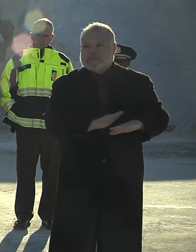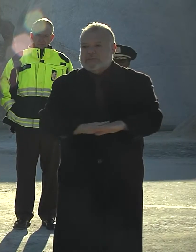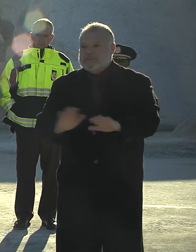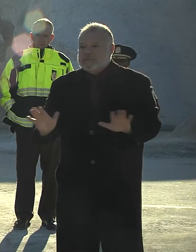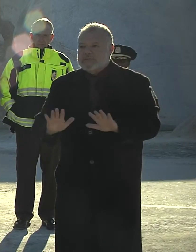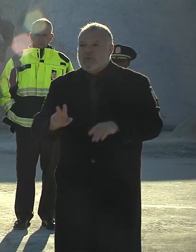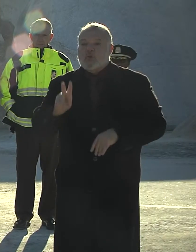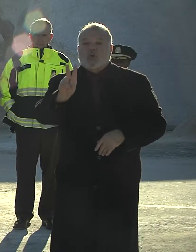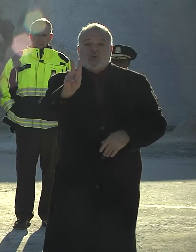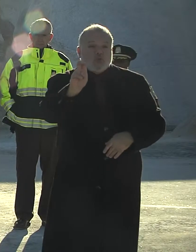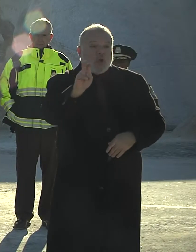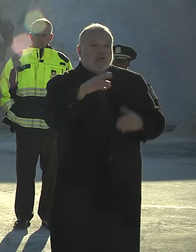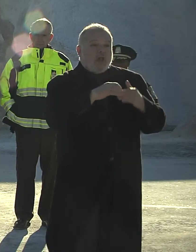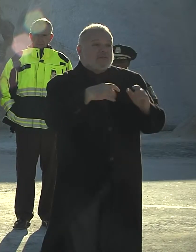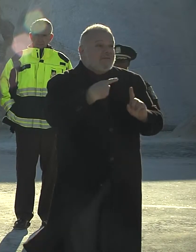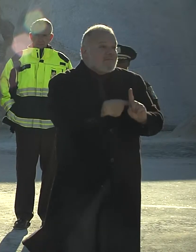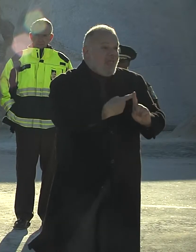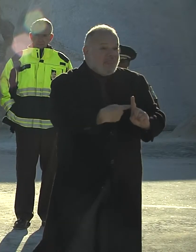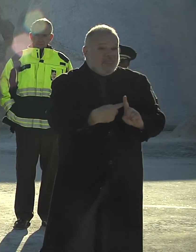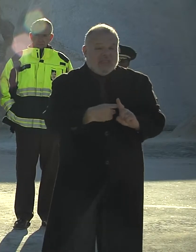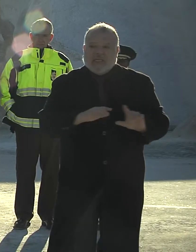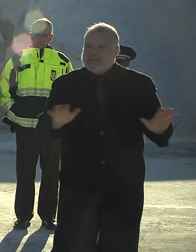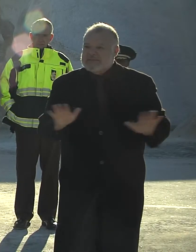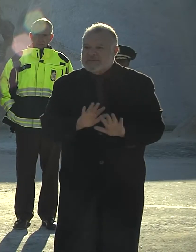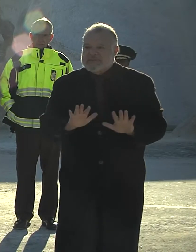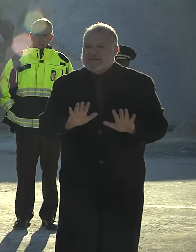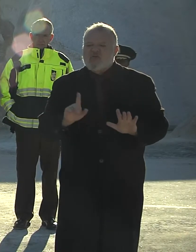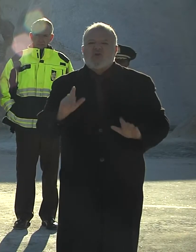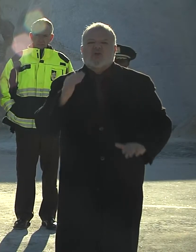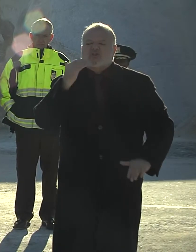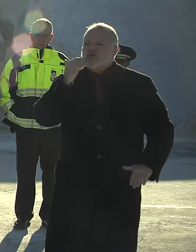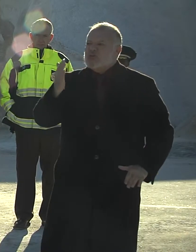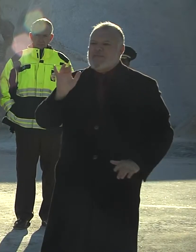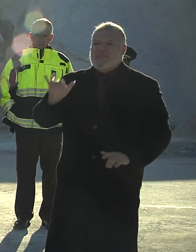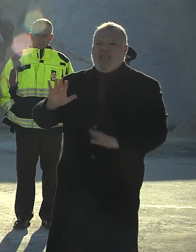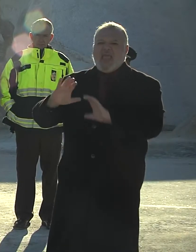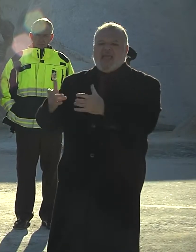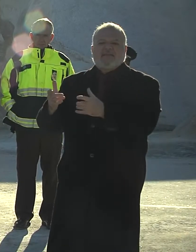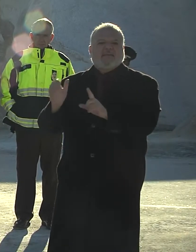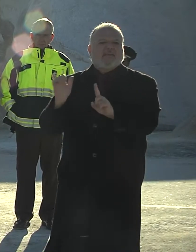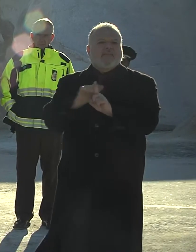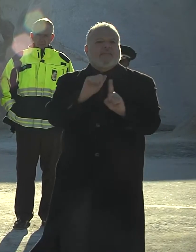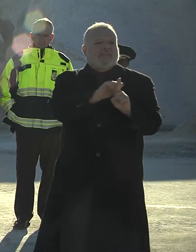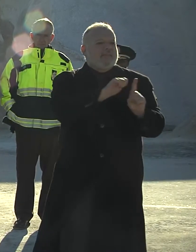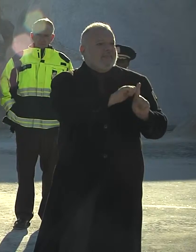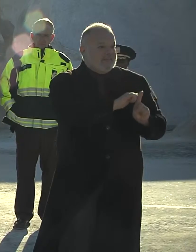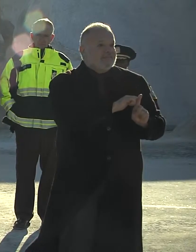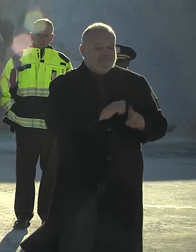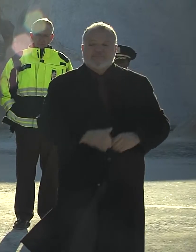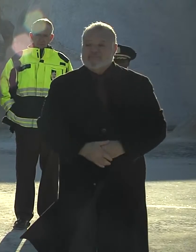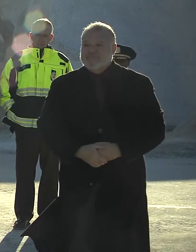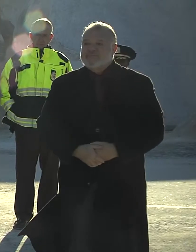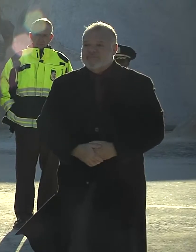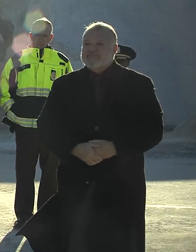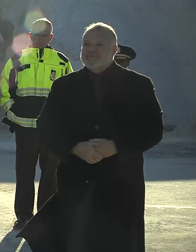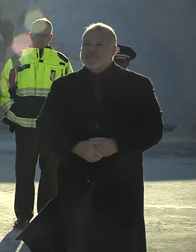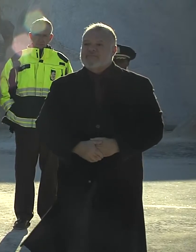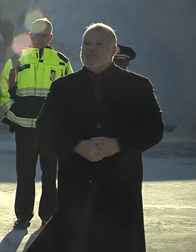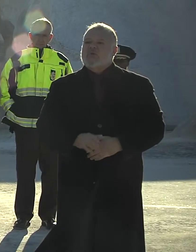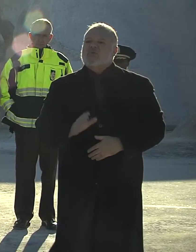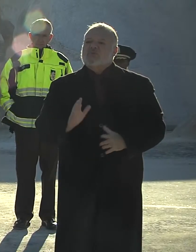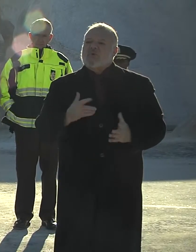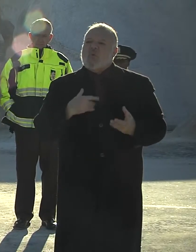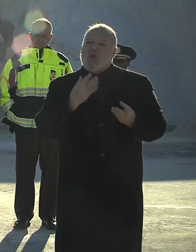per month to people who can least afford it. I want to make a petition